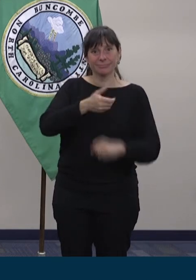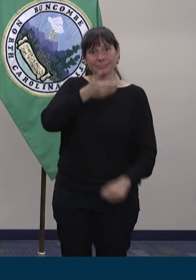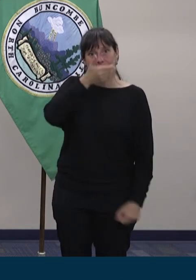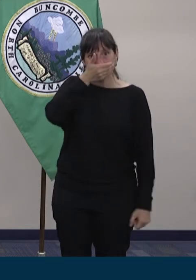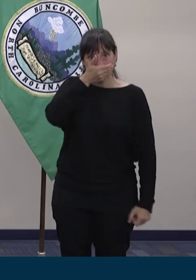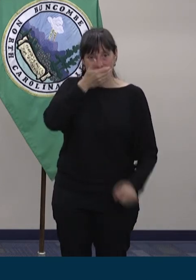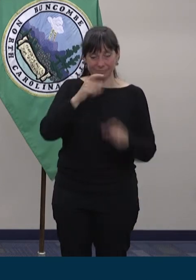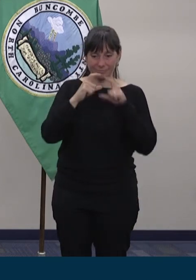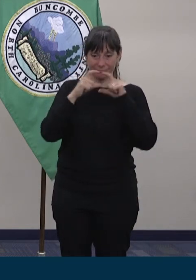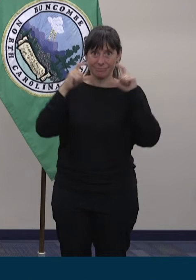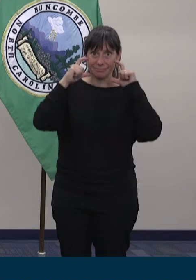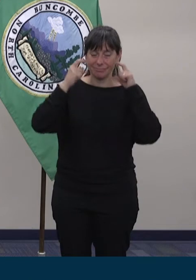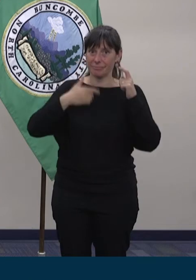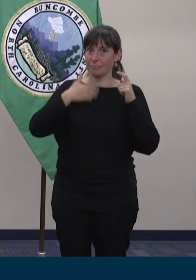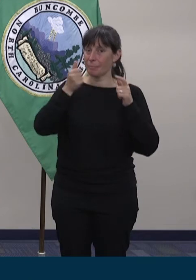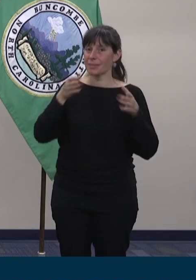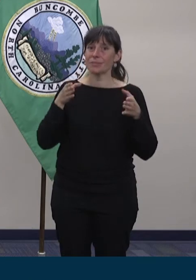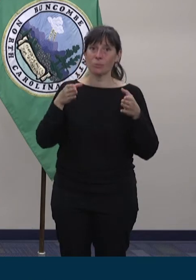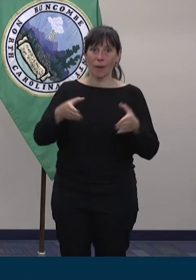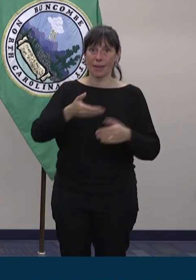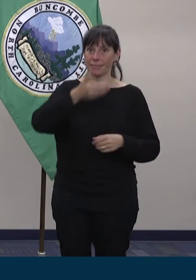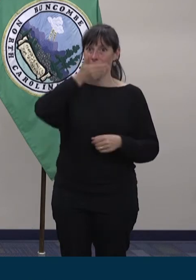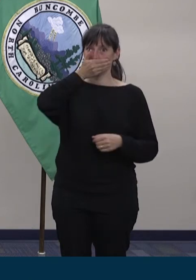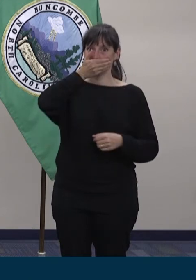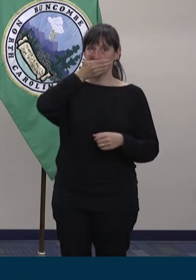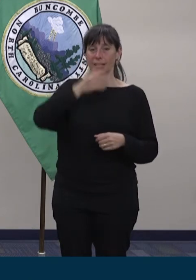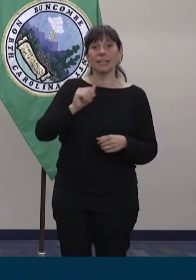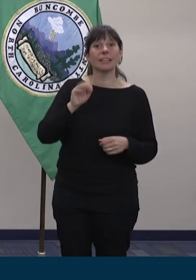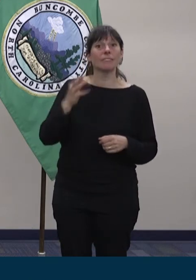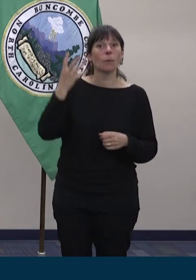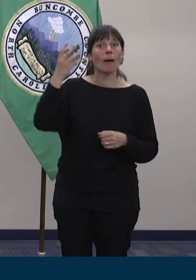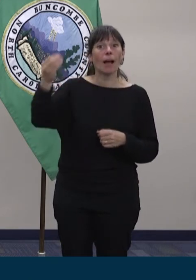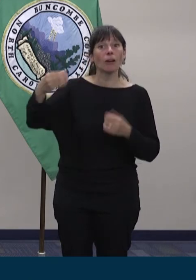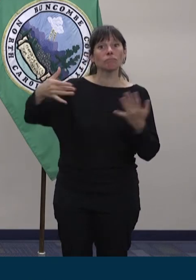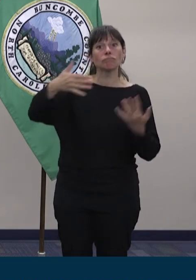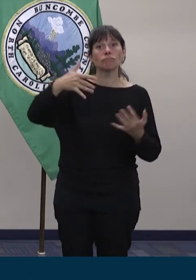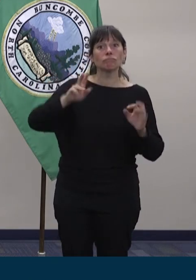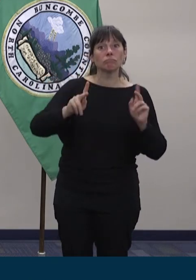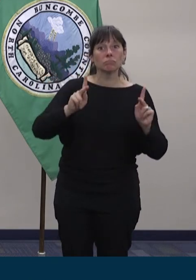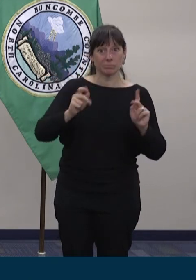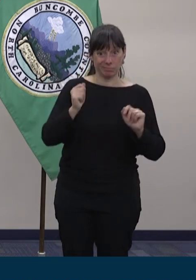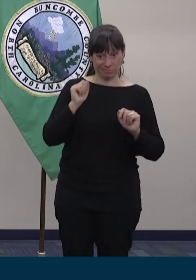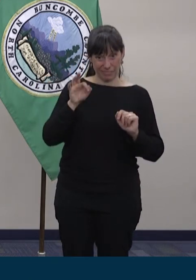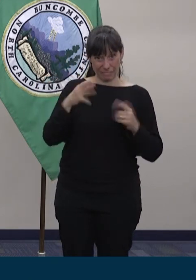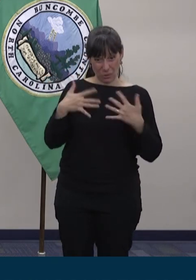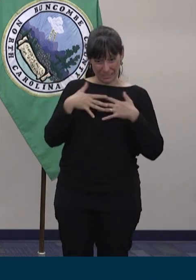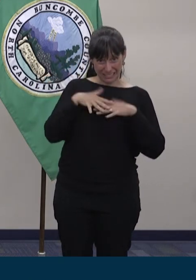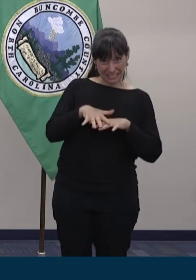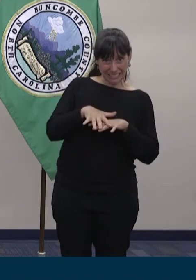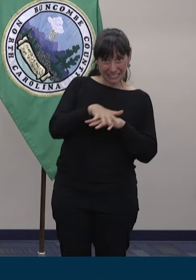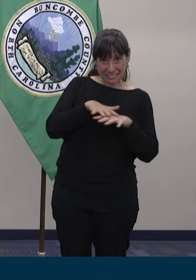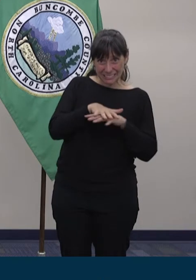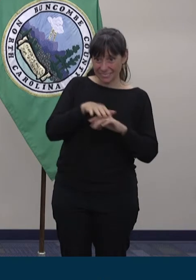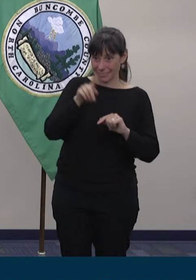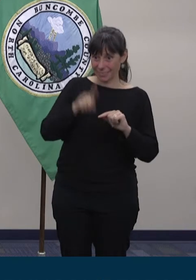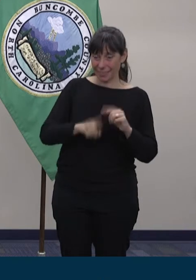in public, especially in areas where keeping 6 feet of distance from others isn't